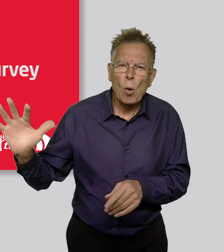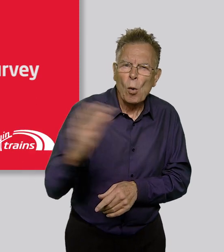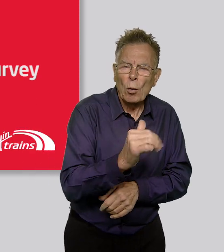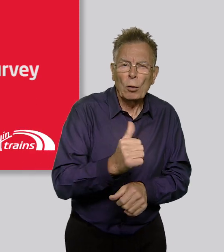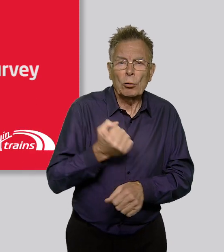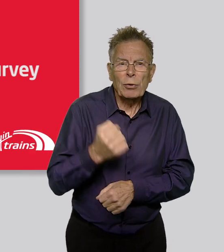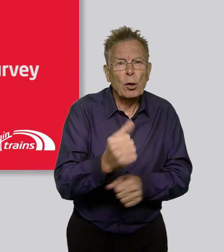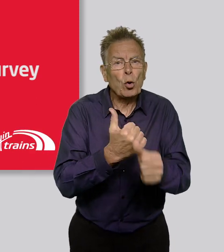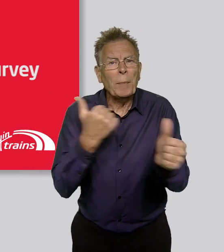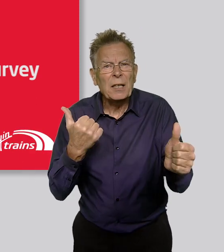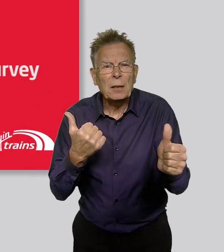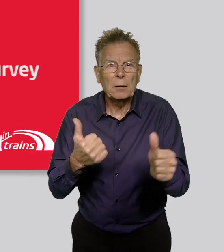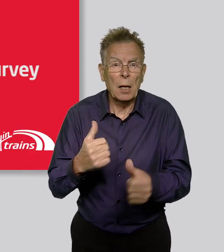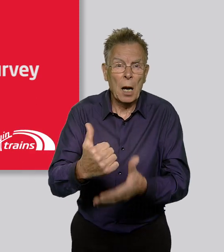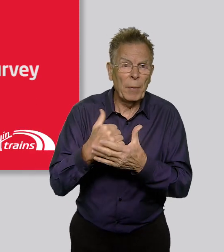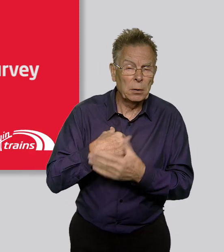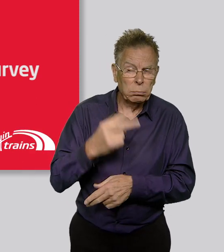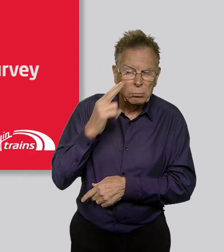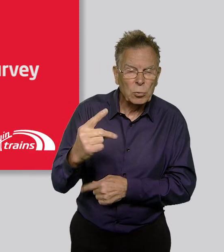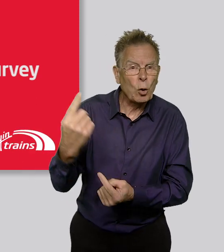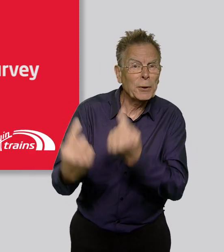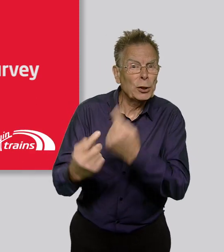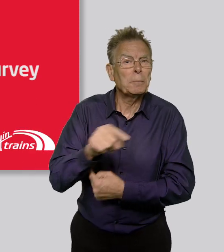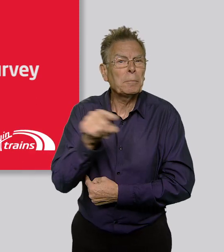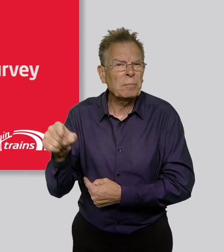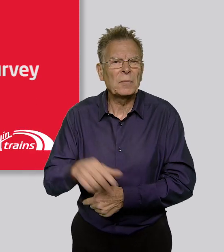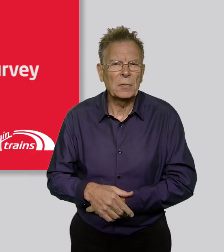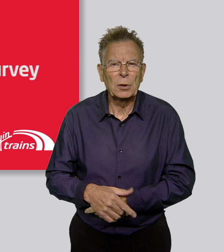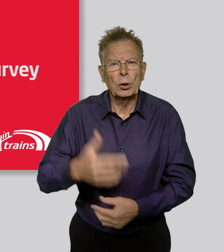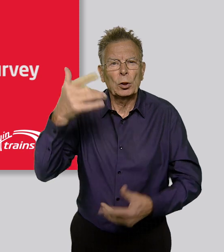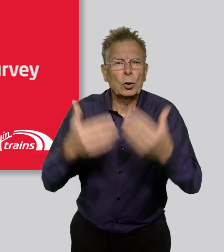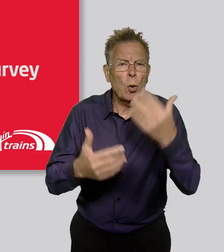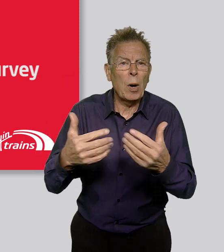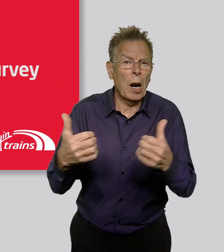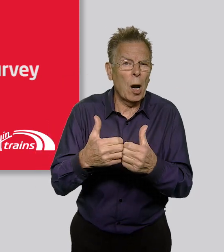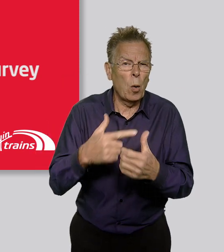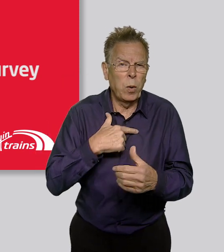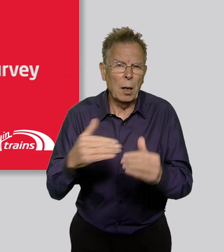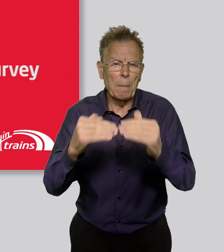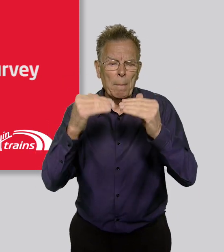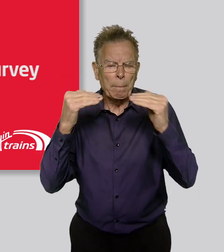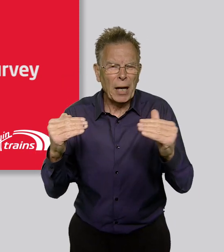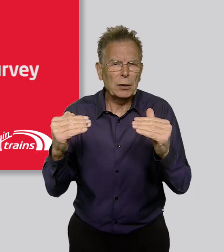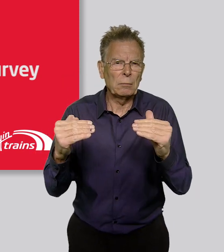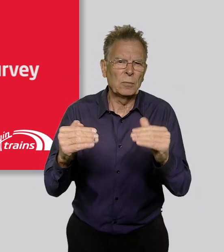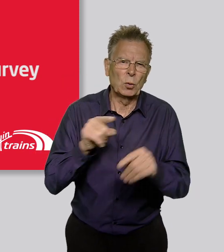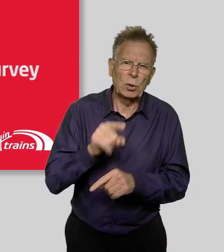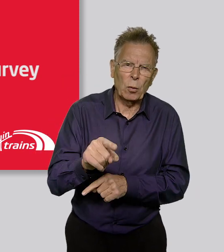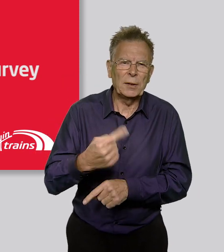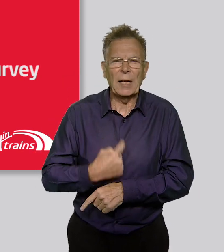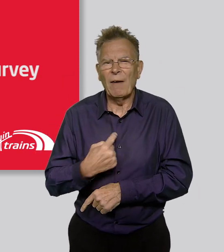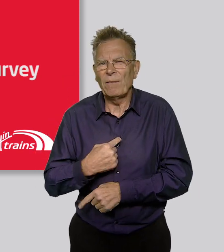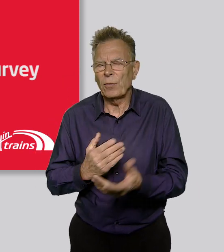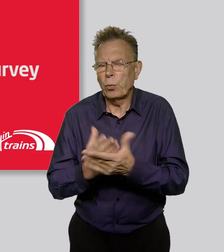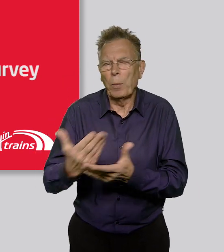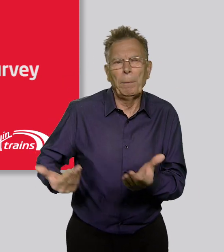train operators and helps us keep an eye on the competition. The scores show how we're measuring up against the benchmarks we